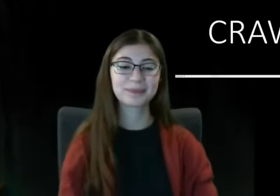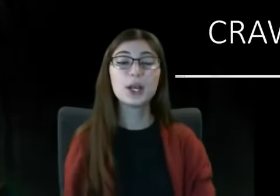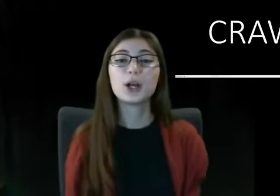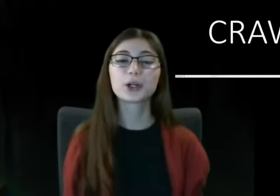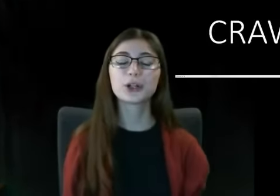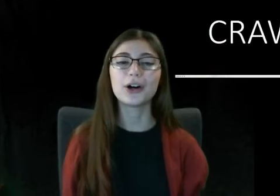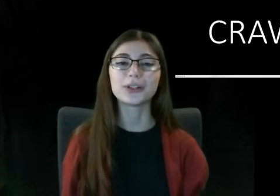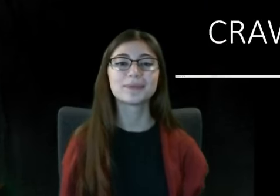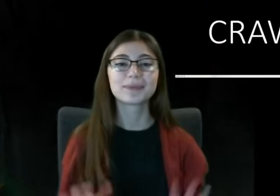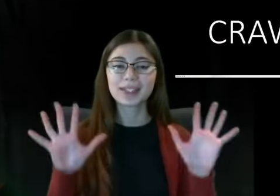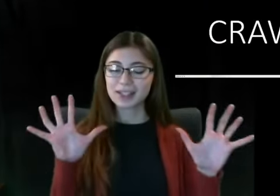Crawl.